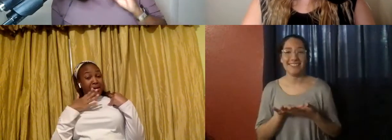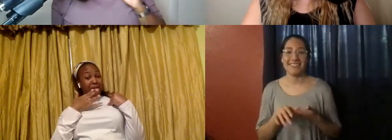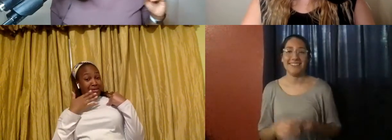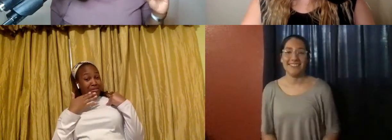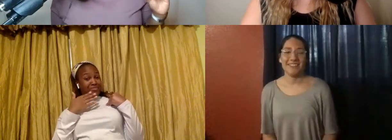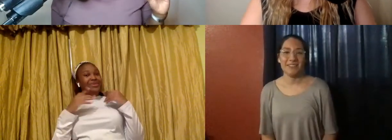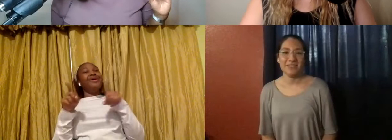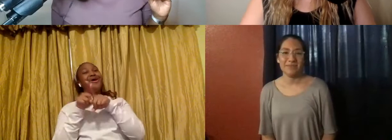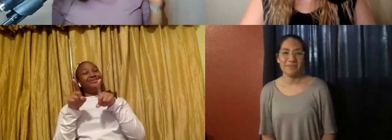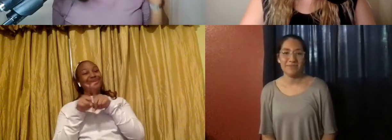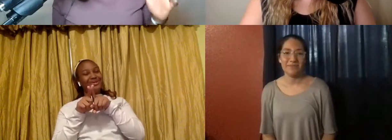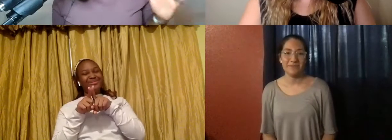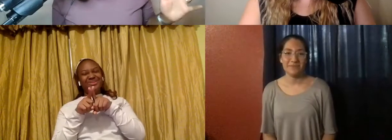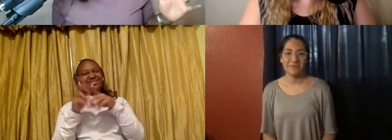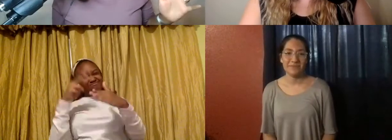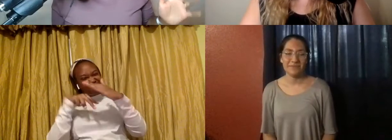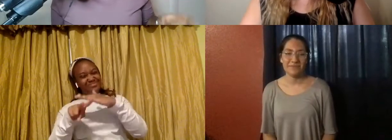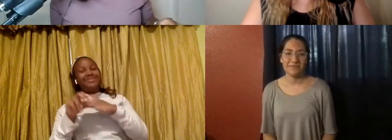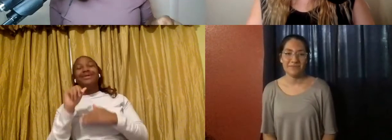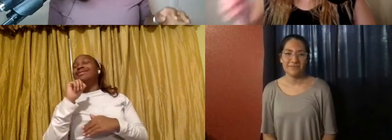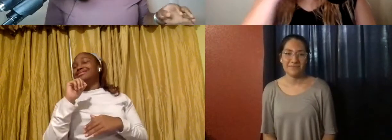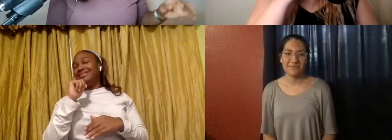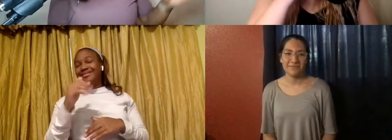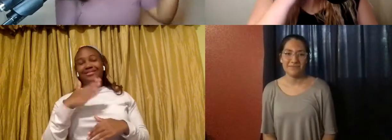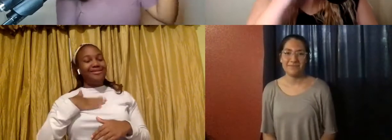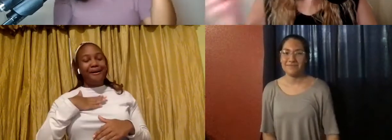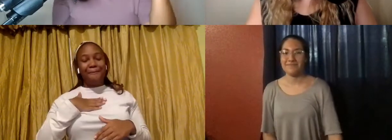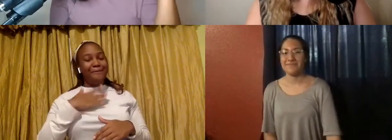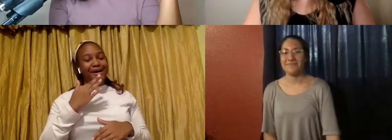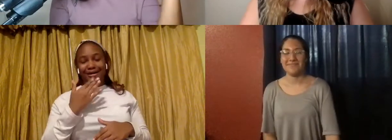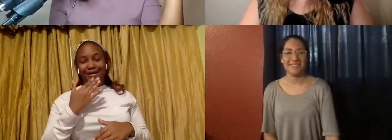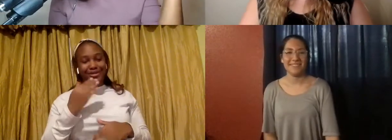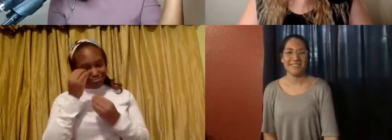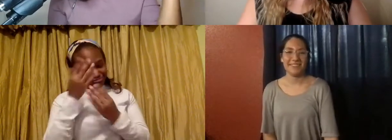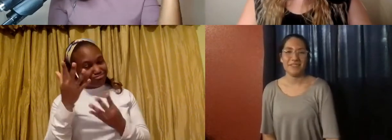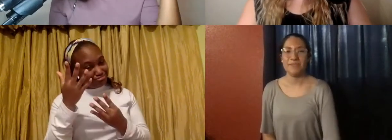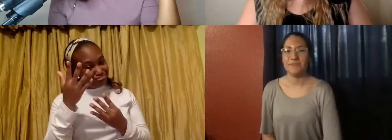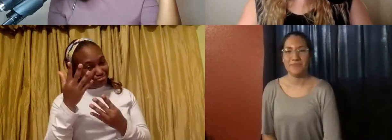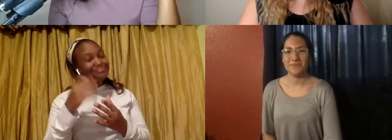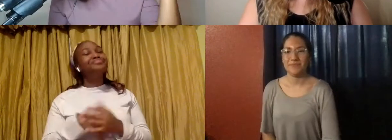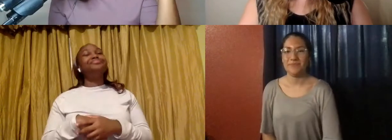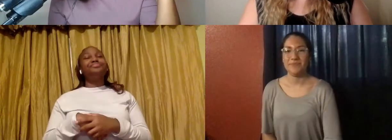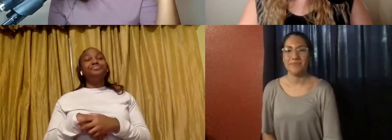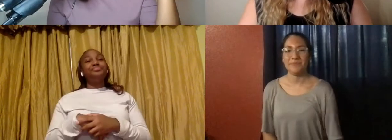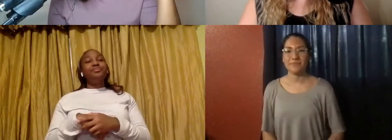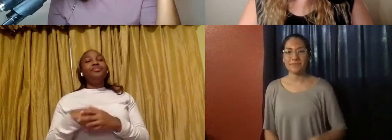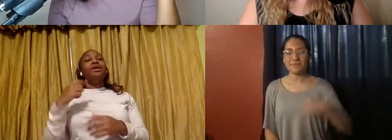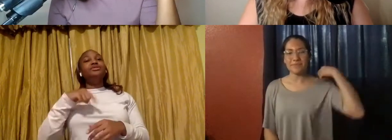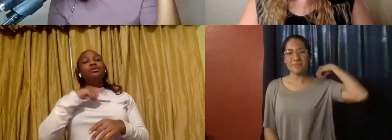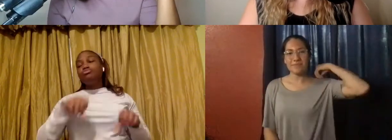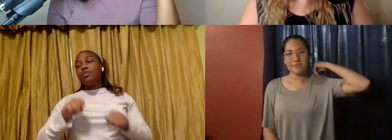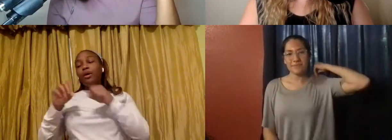they were not my color, just to let you know. But anyway, so we pull up to, my dad is dropping me off that